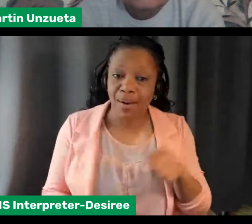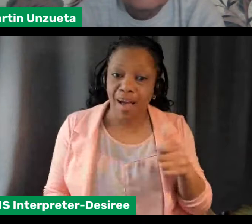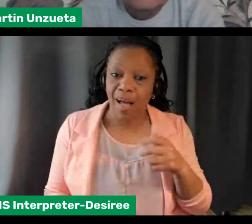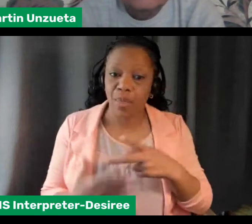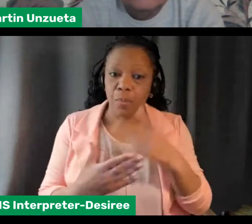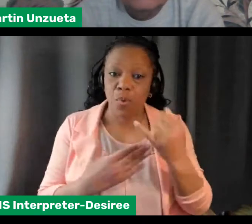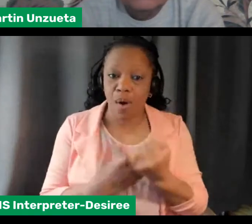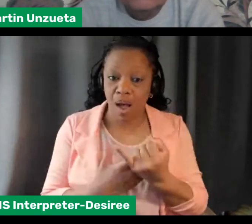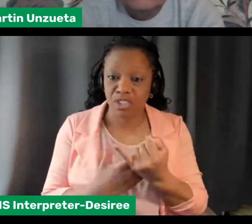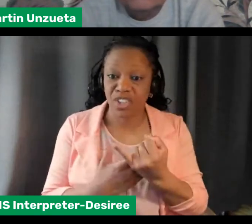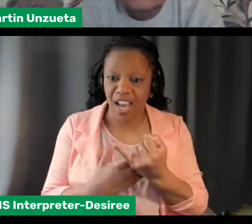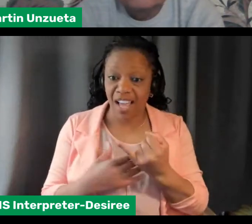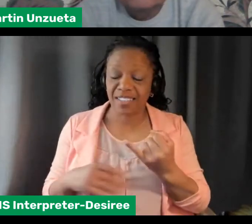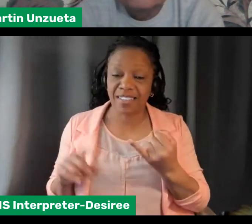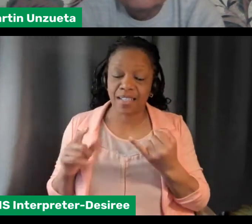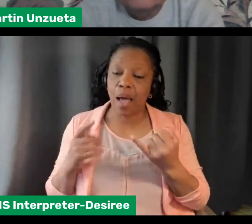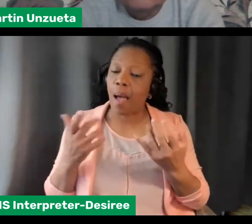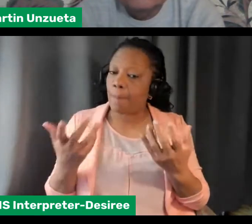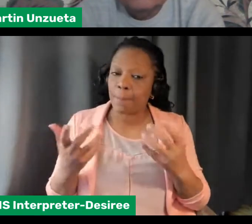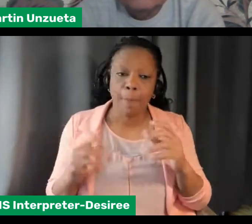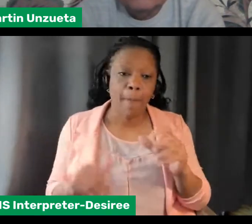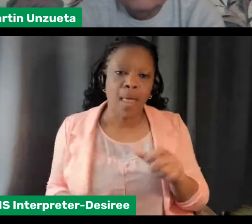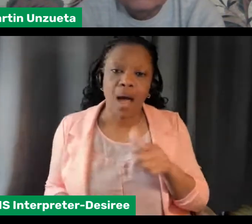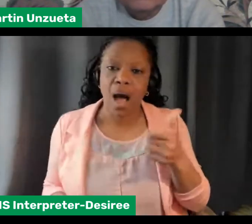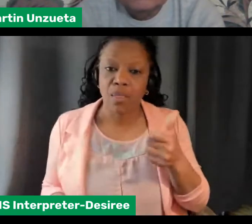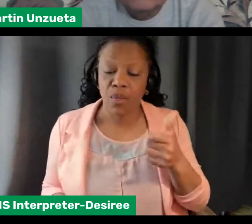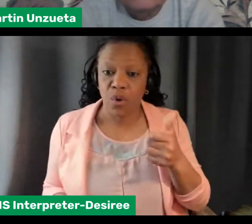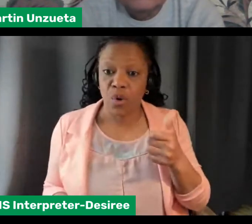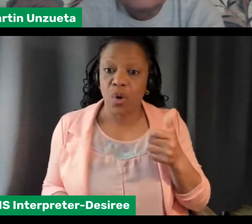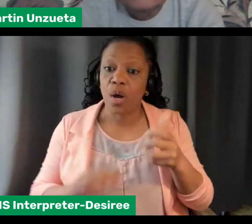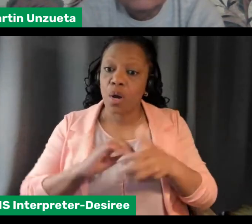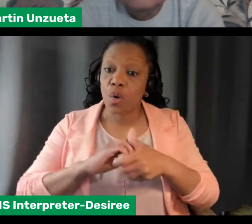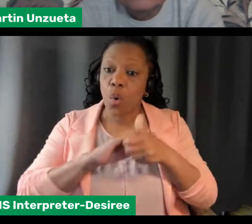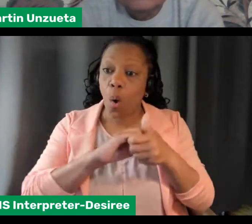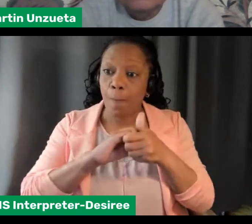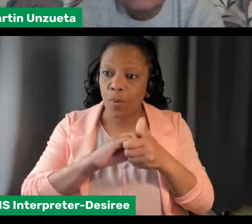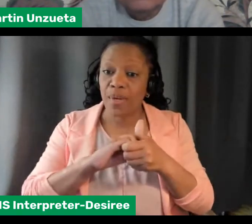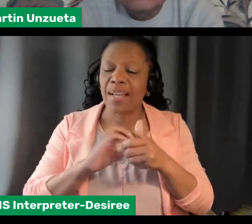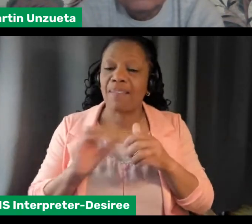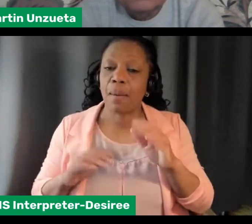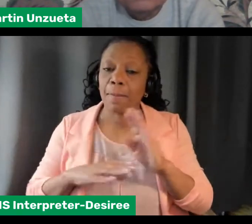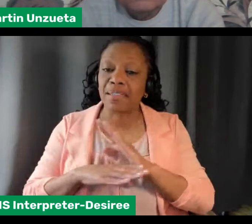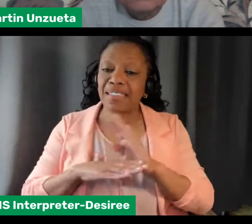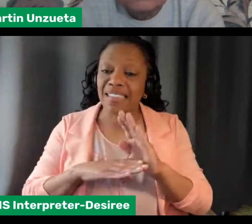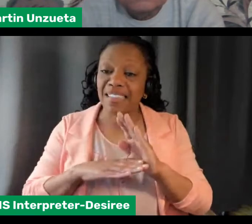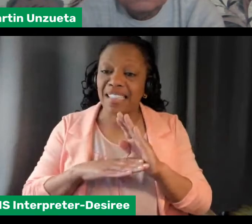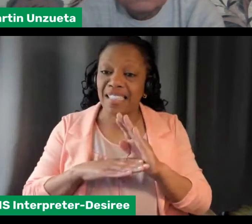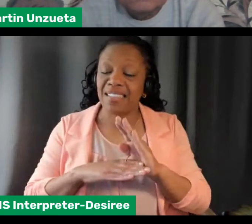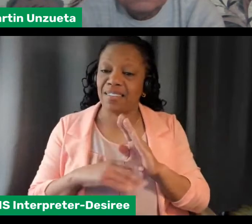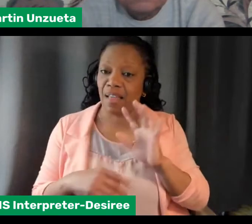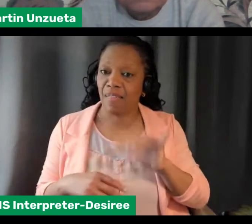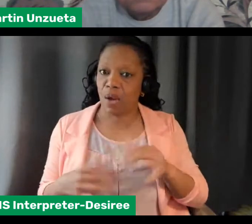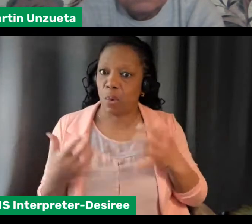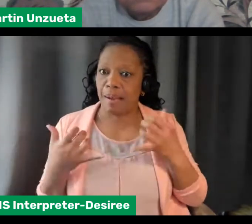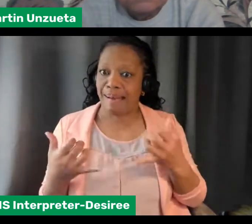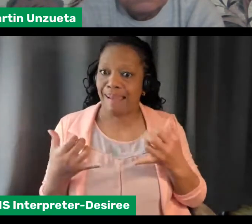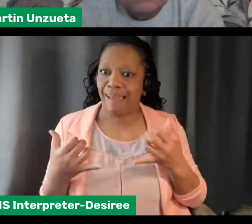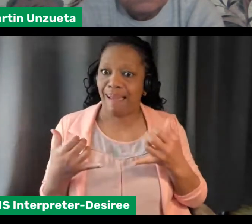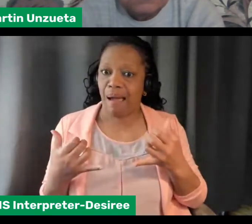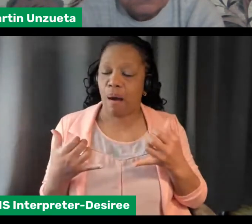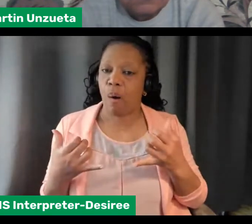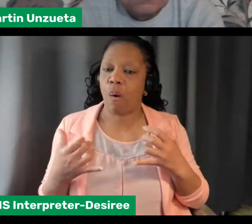are other cooperative businesses that are in existence or taking